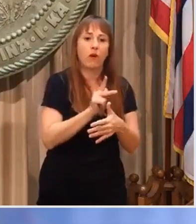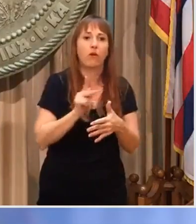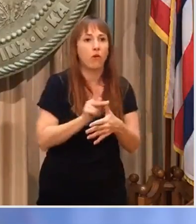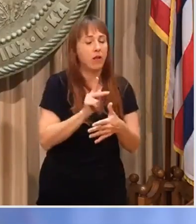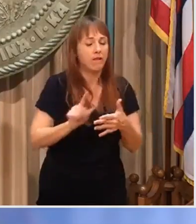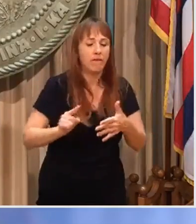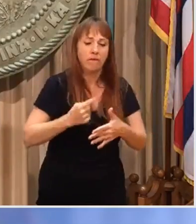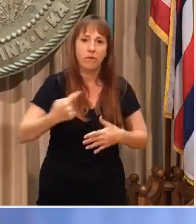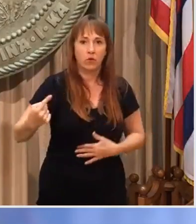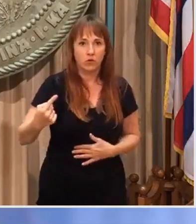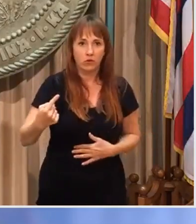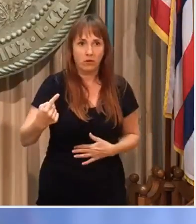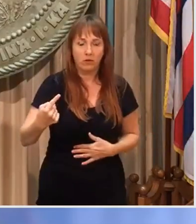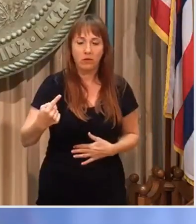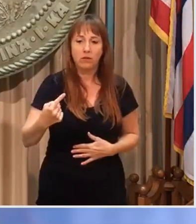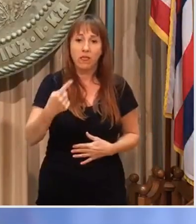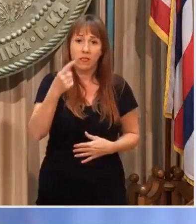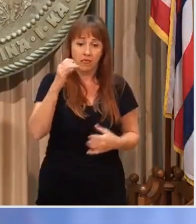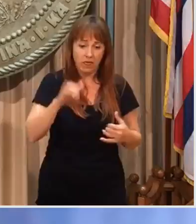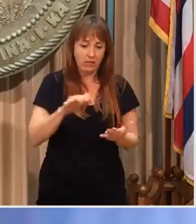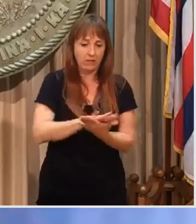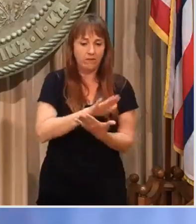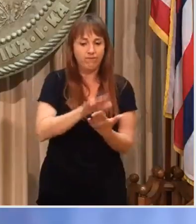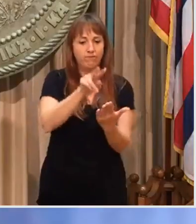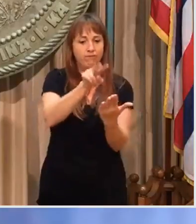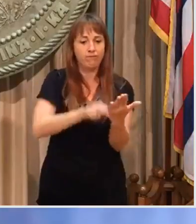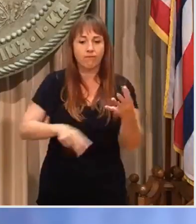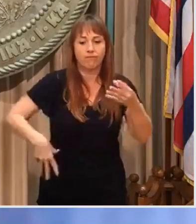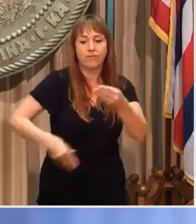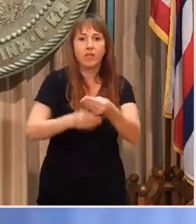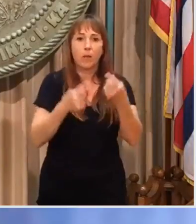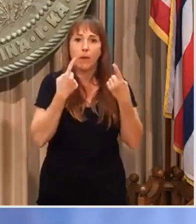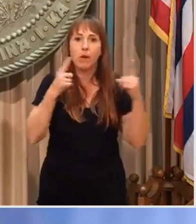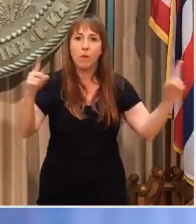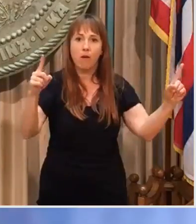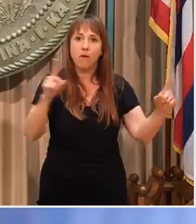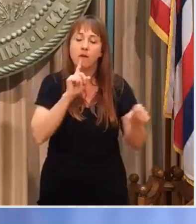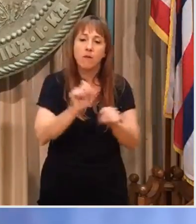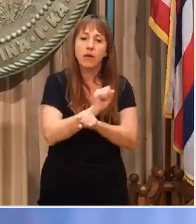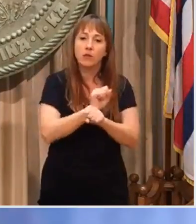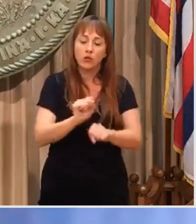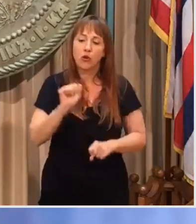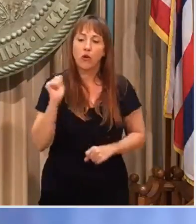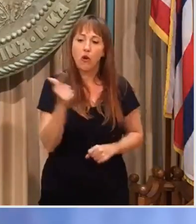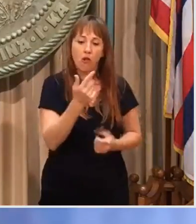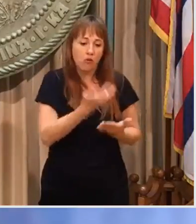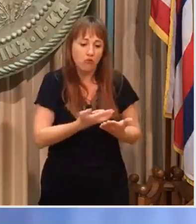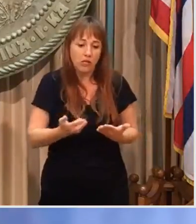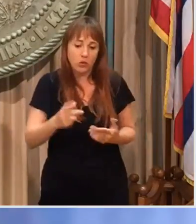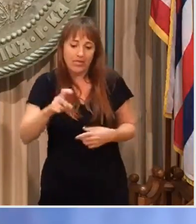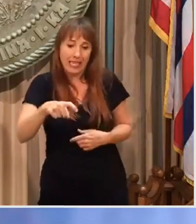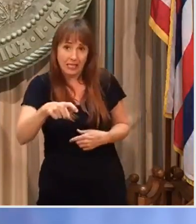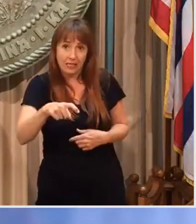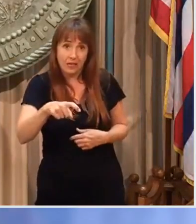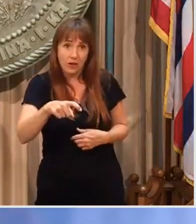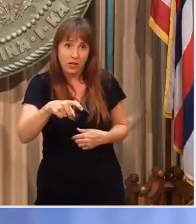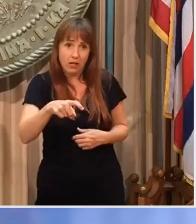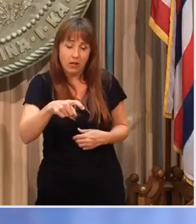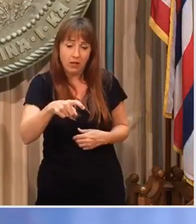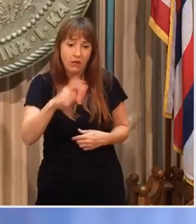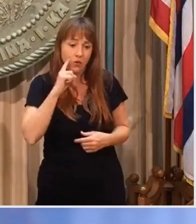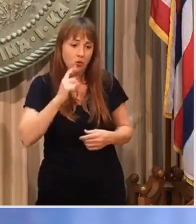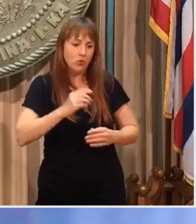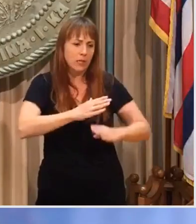one priority, and this supplemental proclamation, we are ensuring that the resources necessary